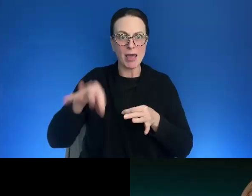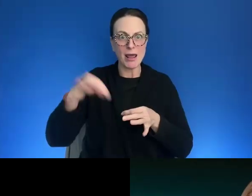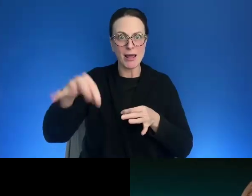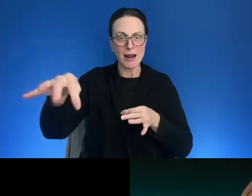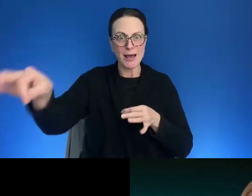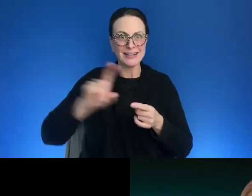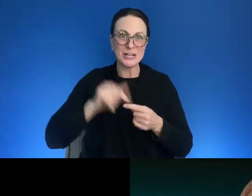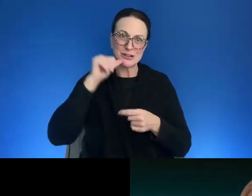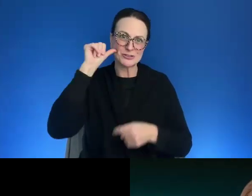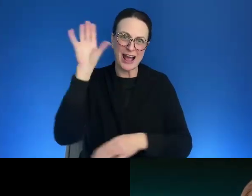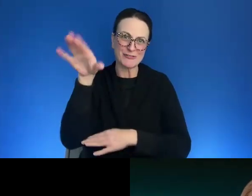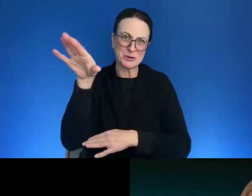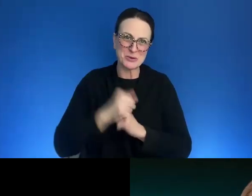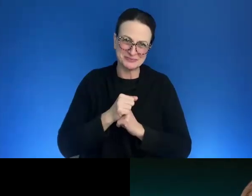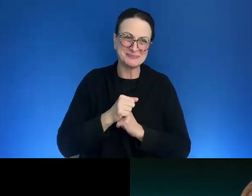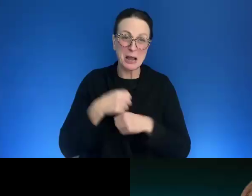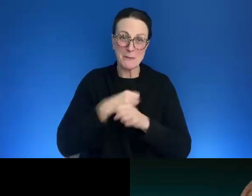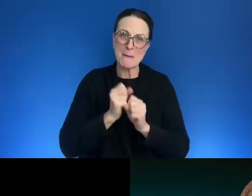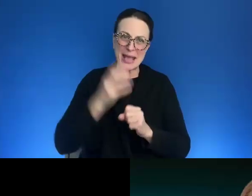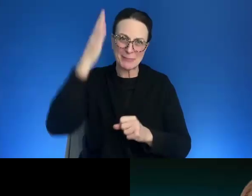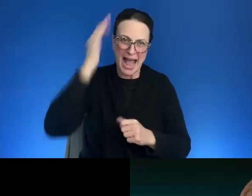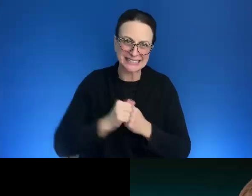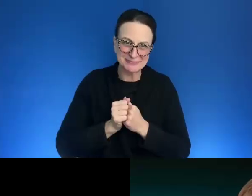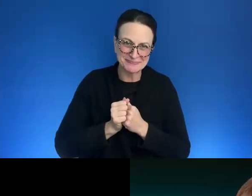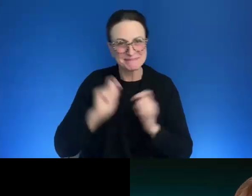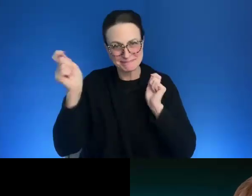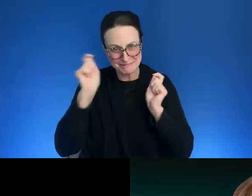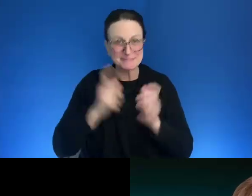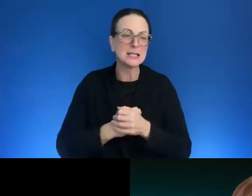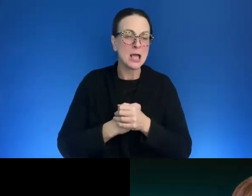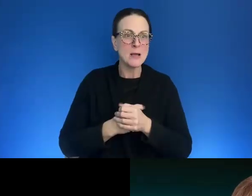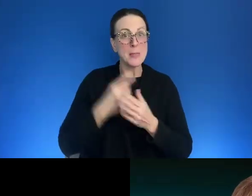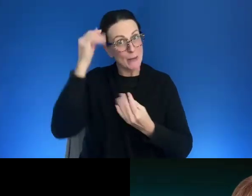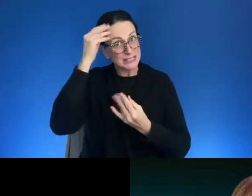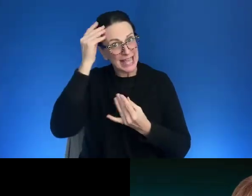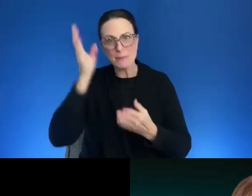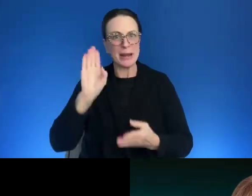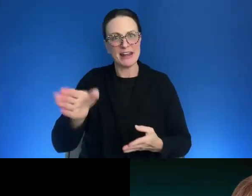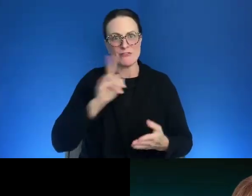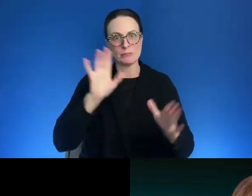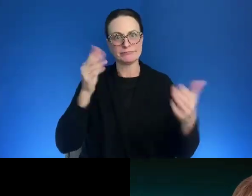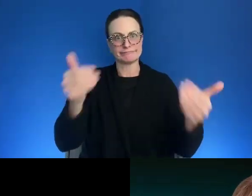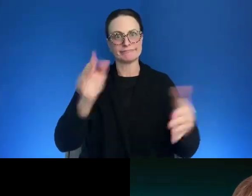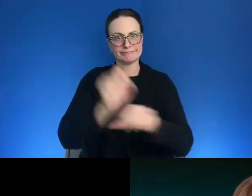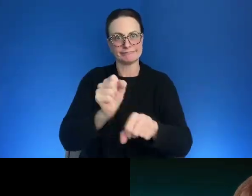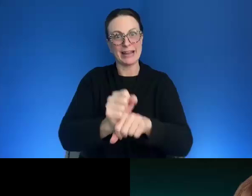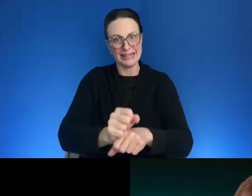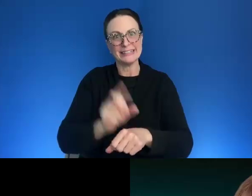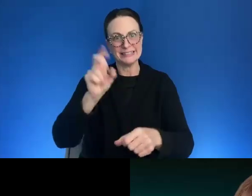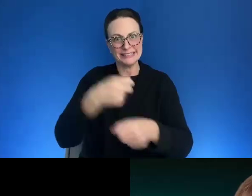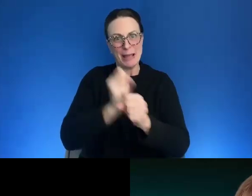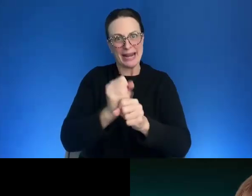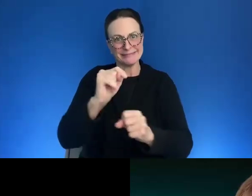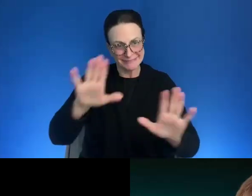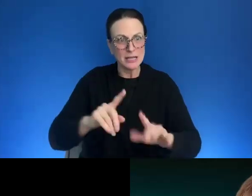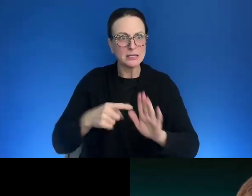until yesterday afternoon making the hats. I was thinking about it, but never actually did it. So, yeah, I was trying to